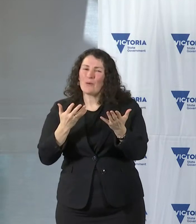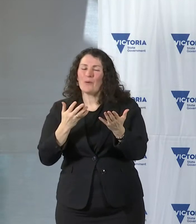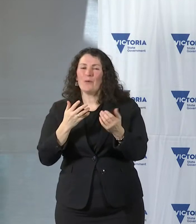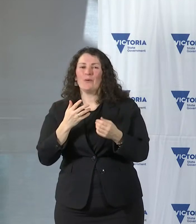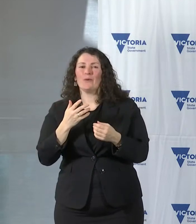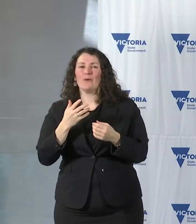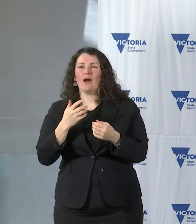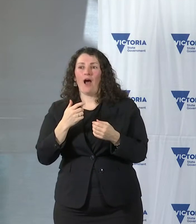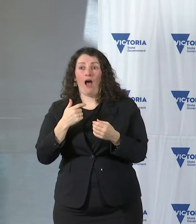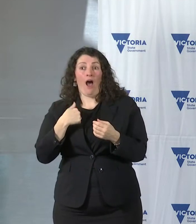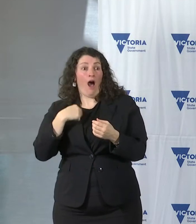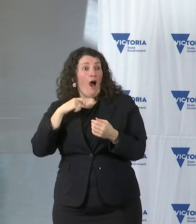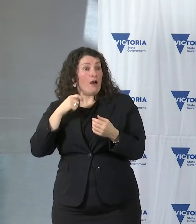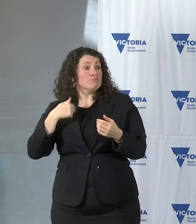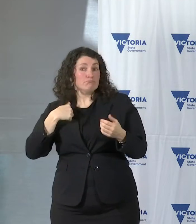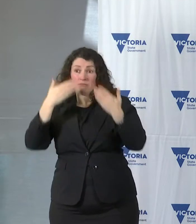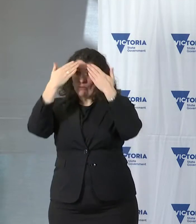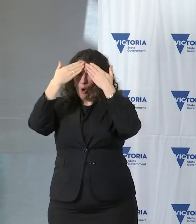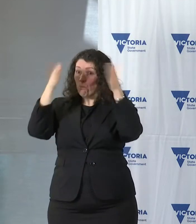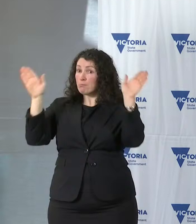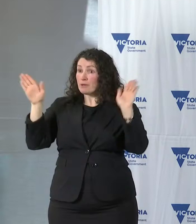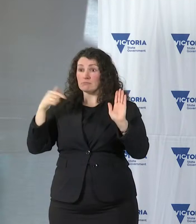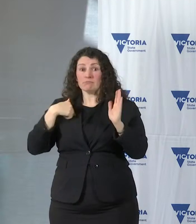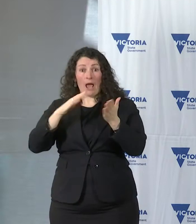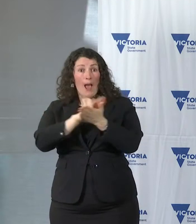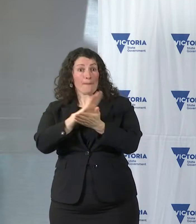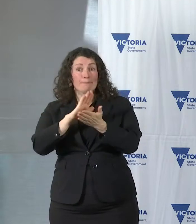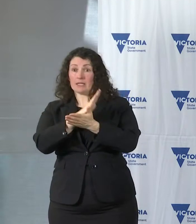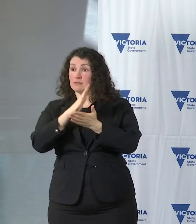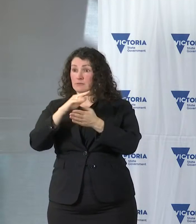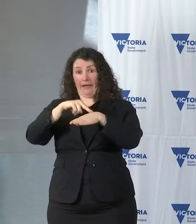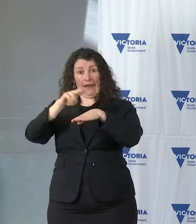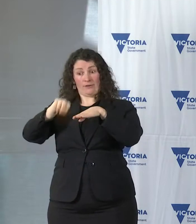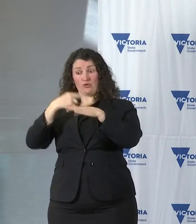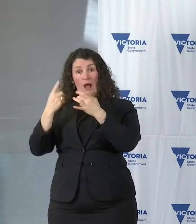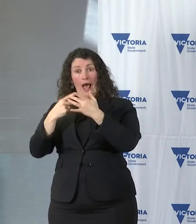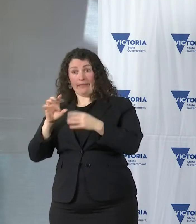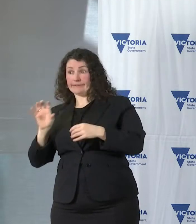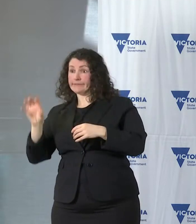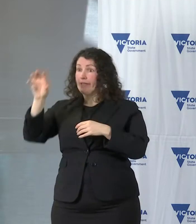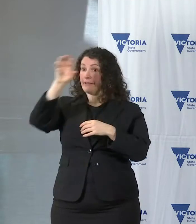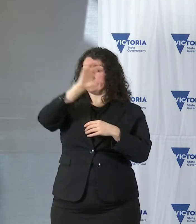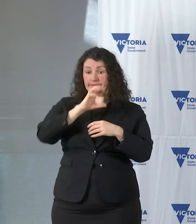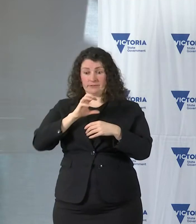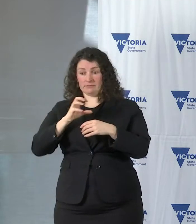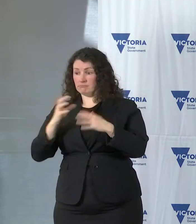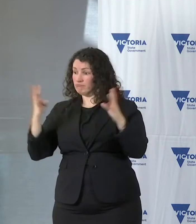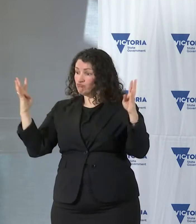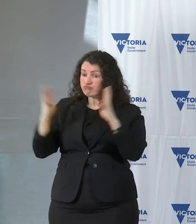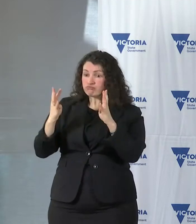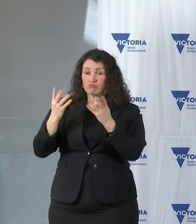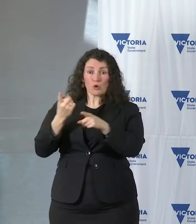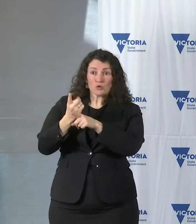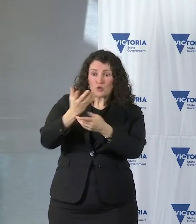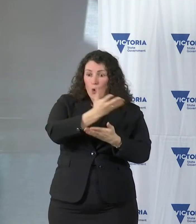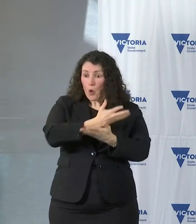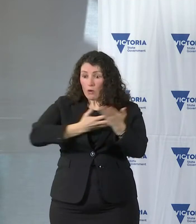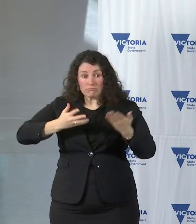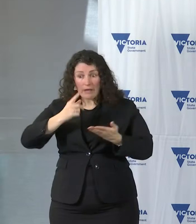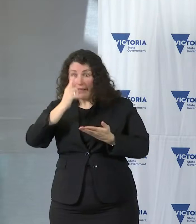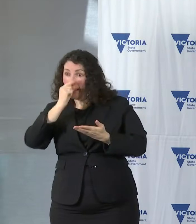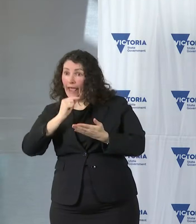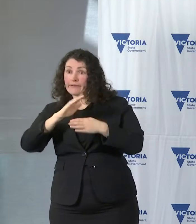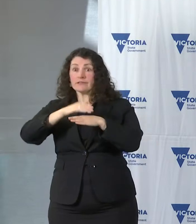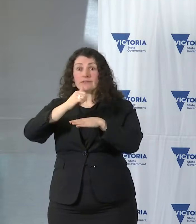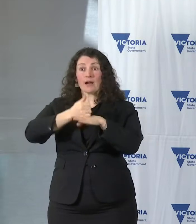conversation about what does a framework along the lines that you talk about and that the Chief Health Officer touched on, what does that look like,